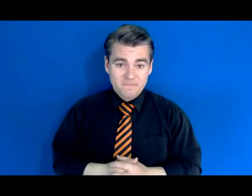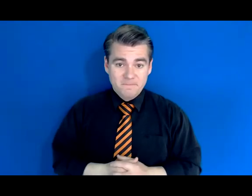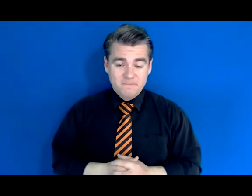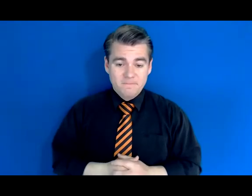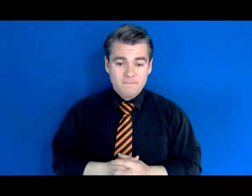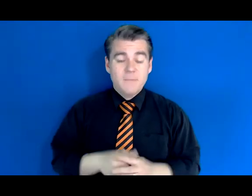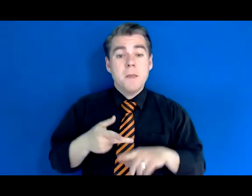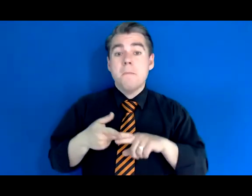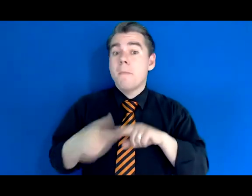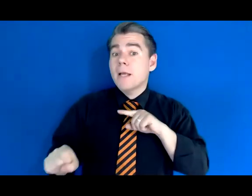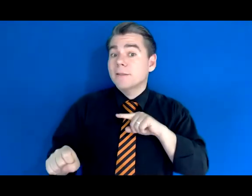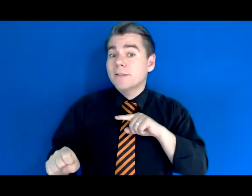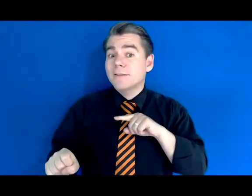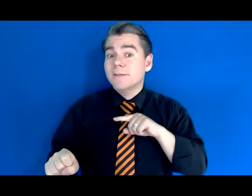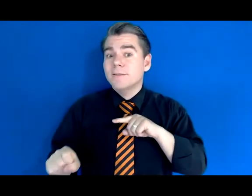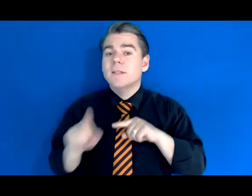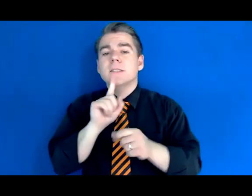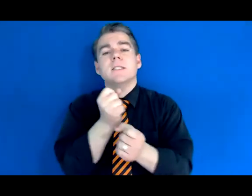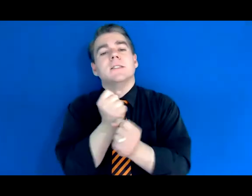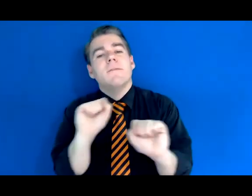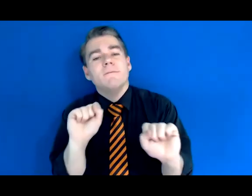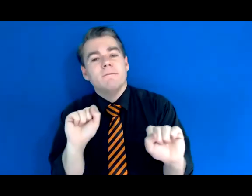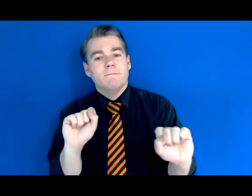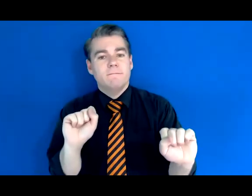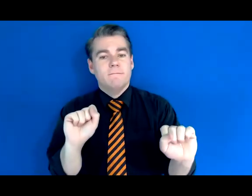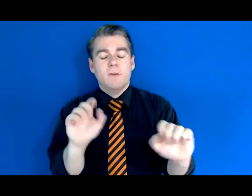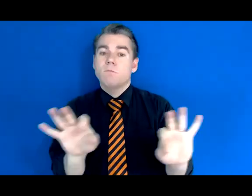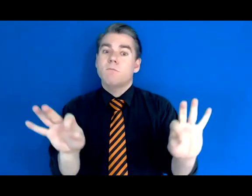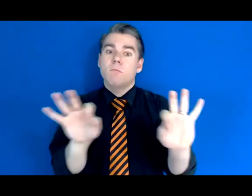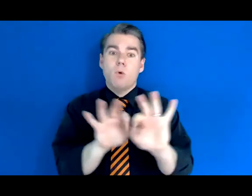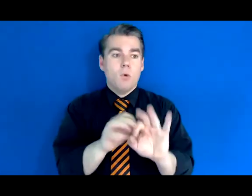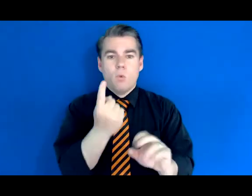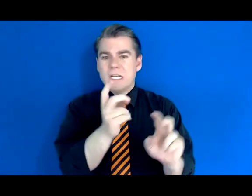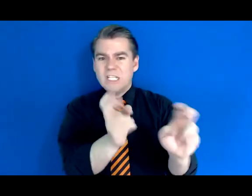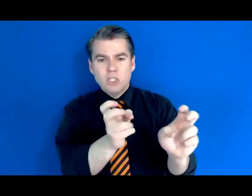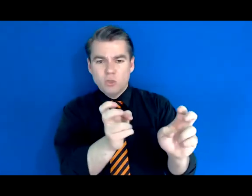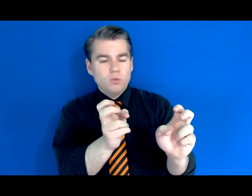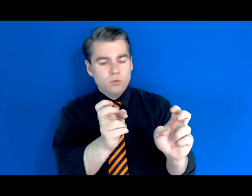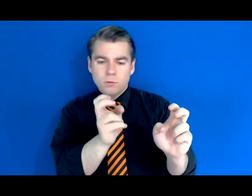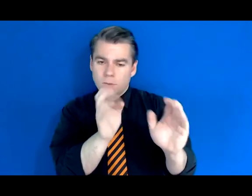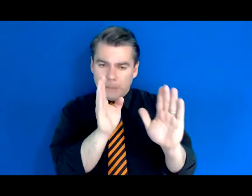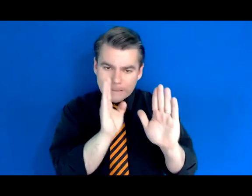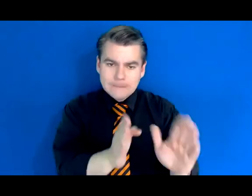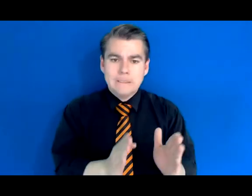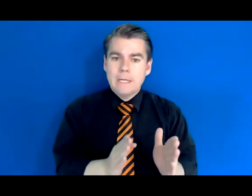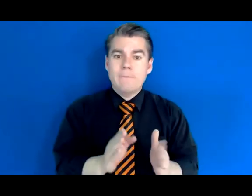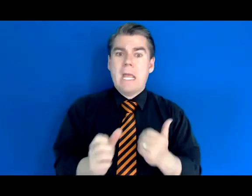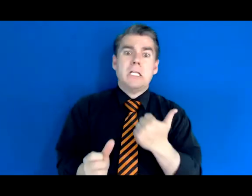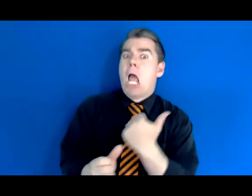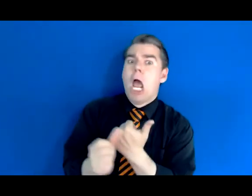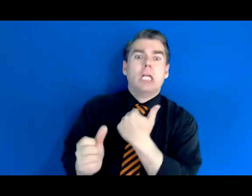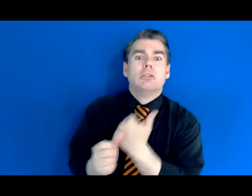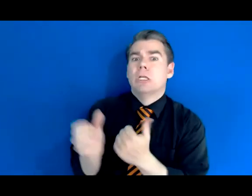Plexus is safe. It is important to address an issue that comes up about Plexus containing dangerous chemicals such